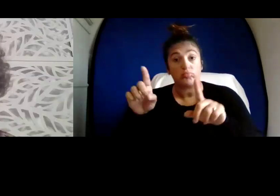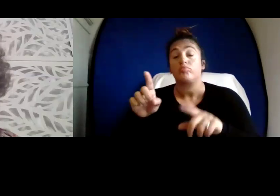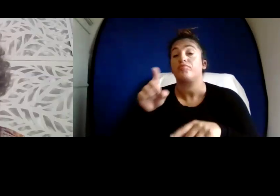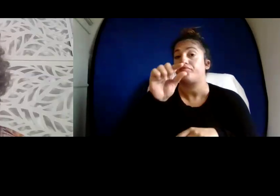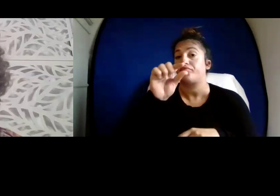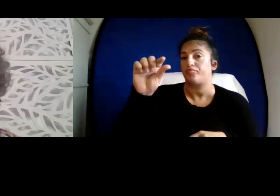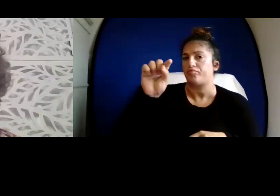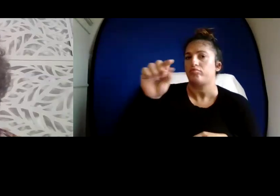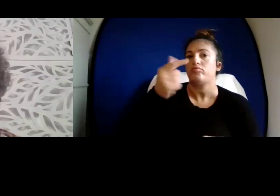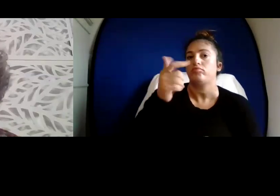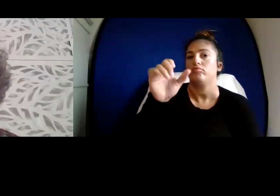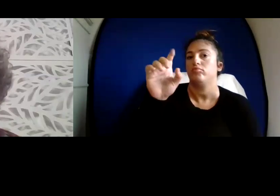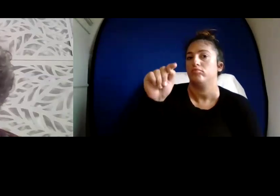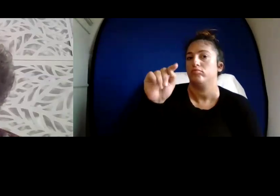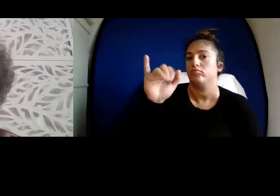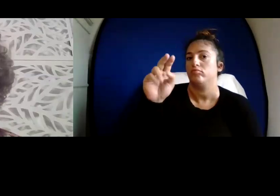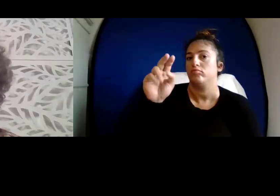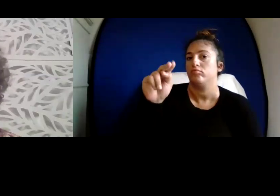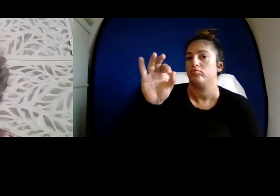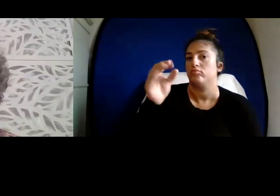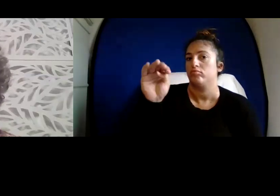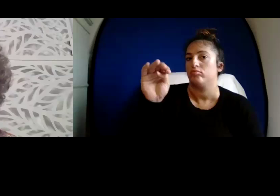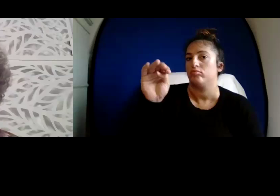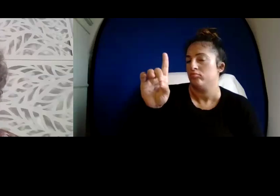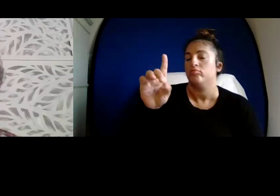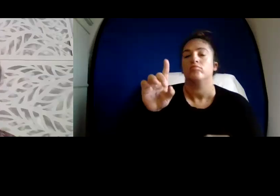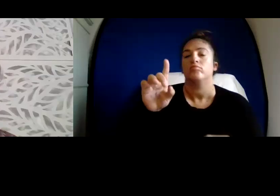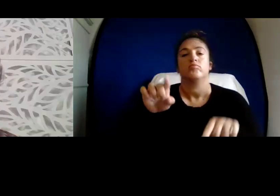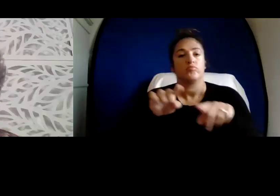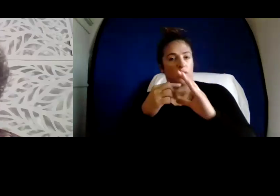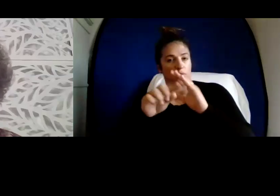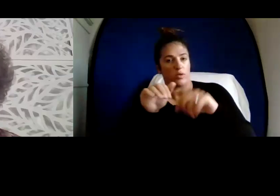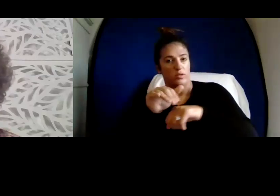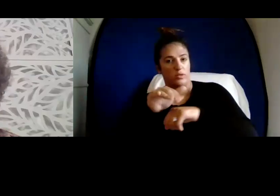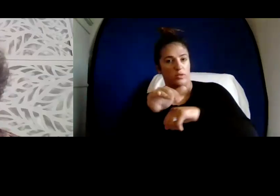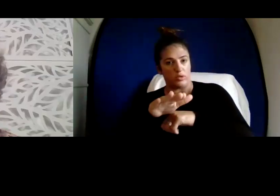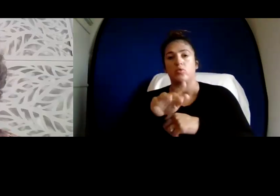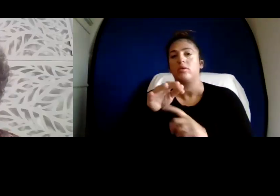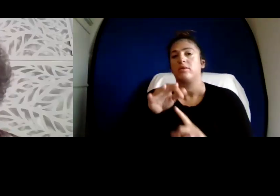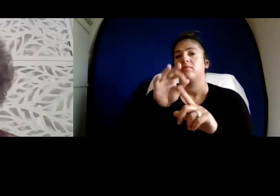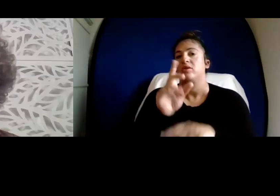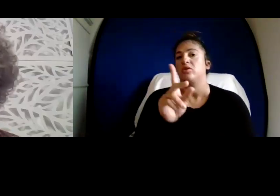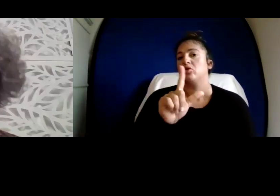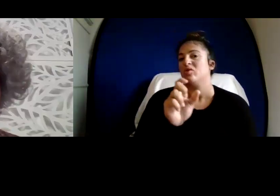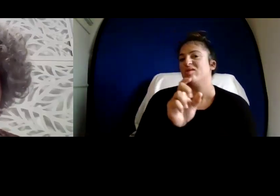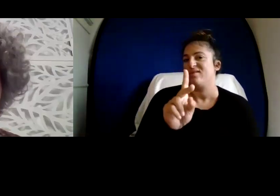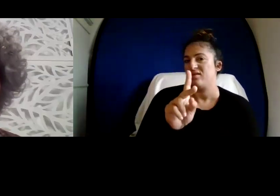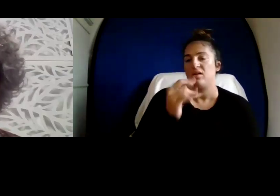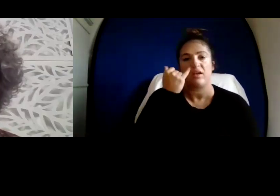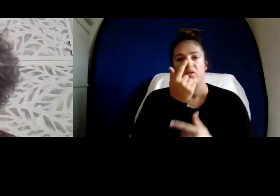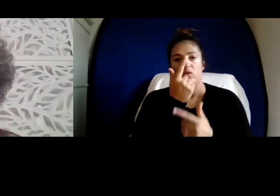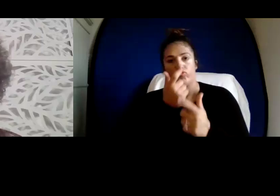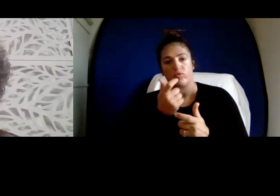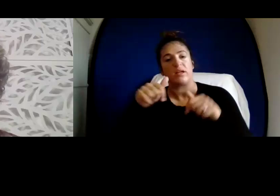tab. And we will send you an email with a link to that as well, so you can get the infographic for this topic of equity and